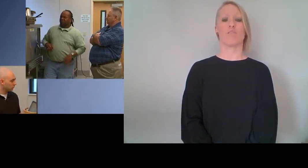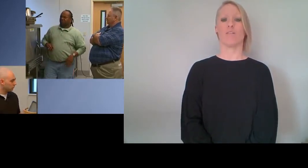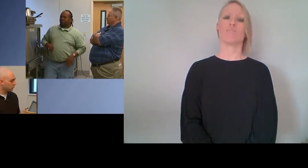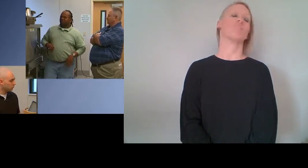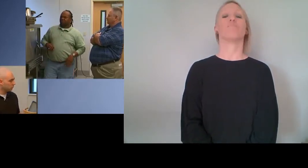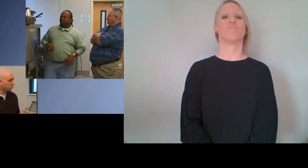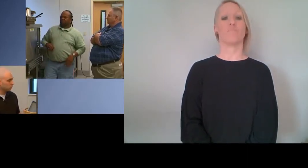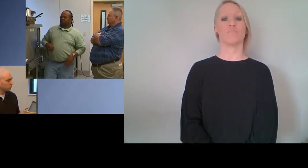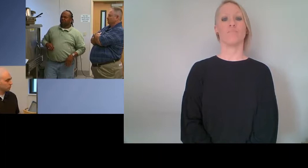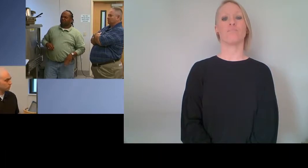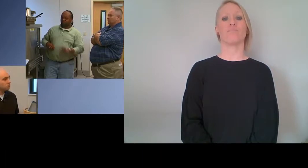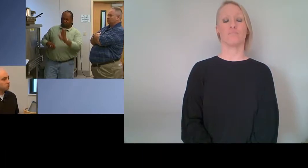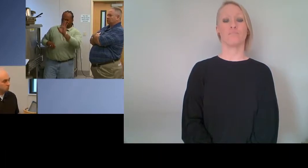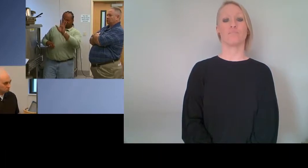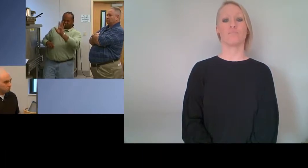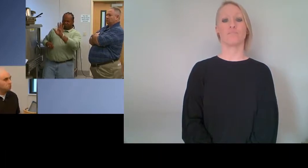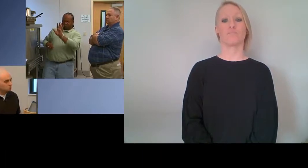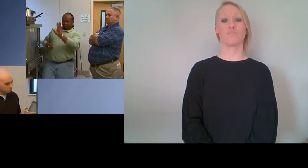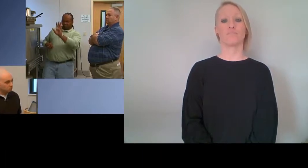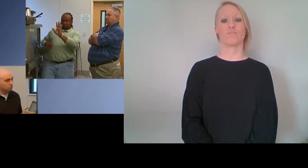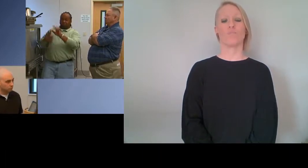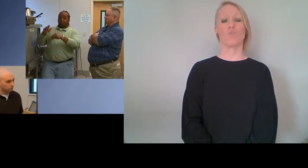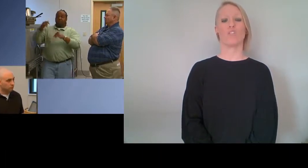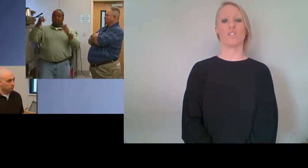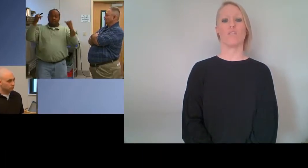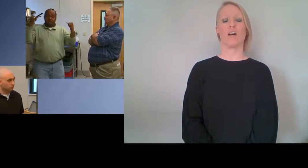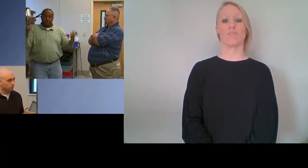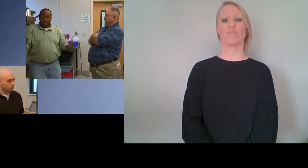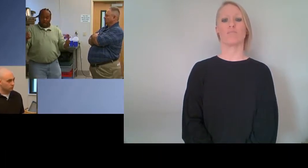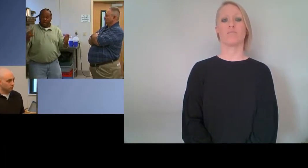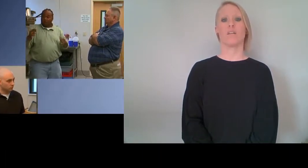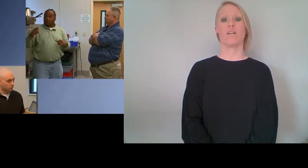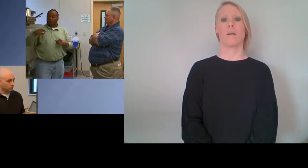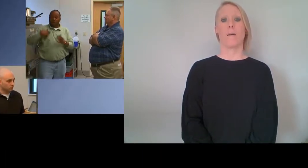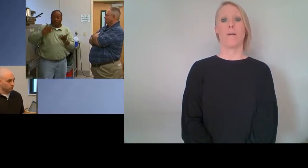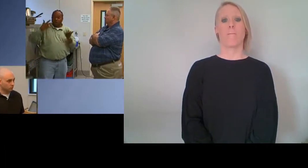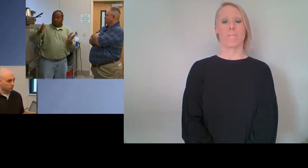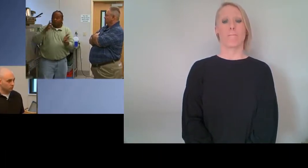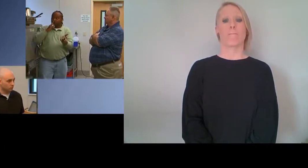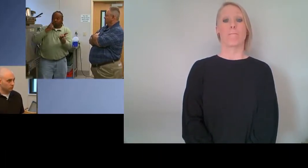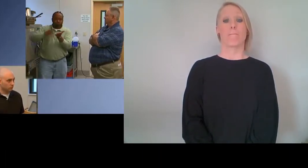That part's fine. Mm-hmm. We'll just leave that.